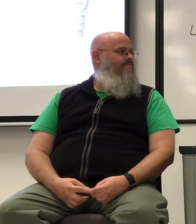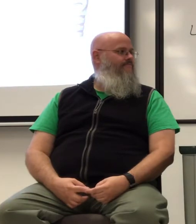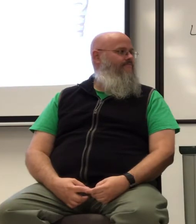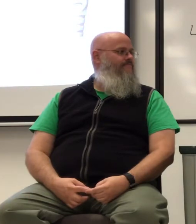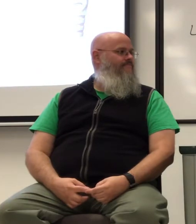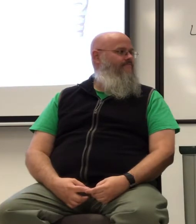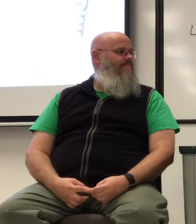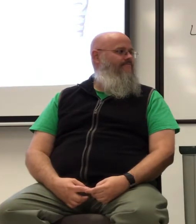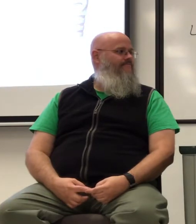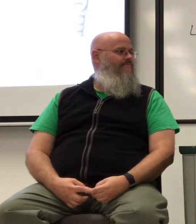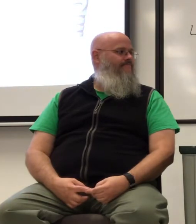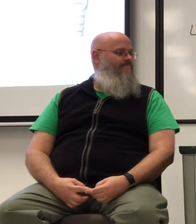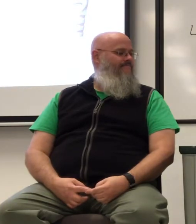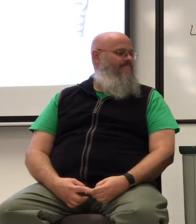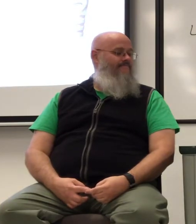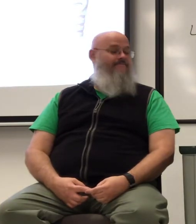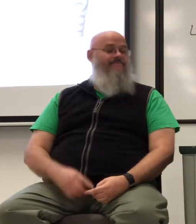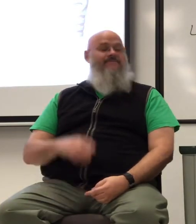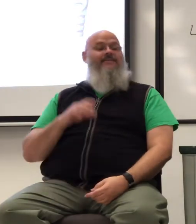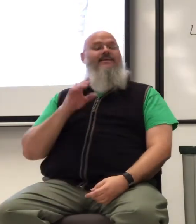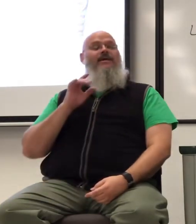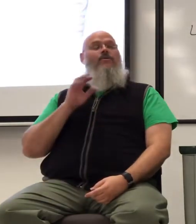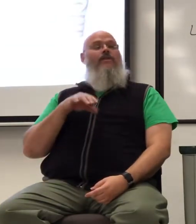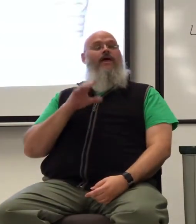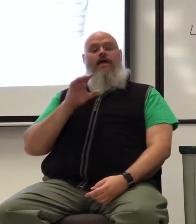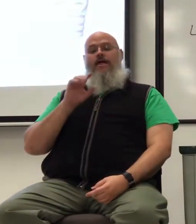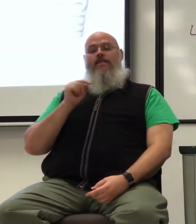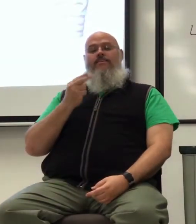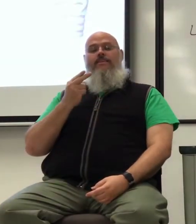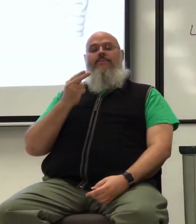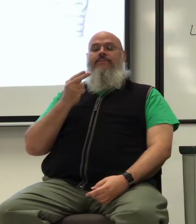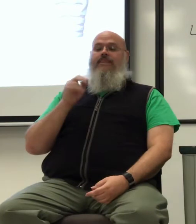The laryngeal cartilages include the thyroid cartilage,